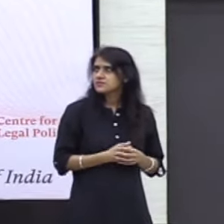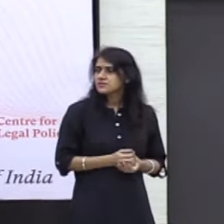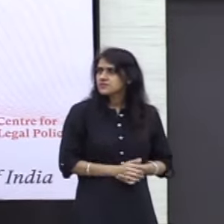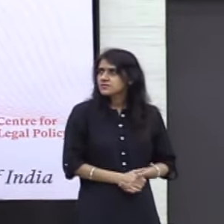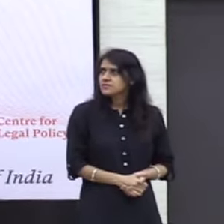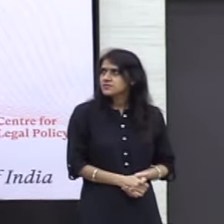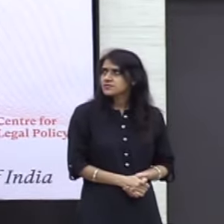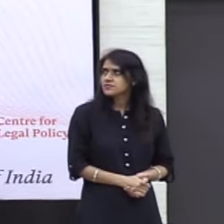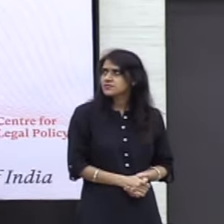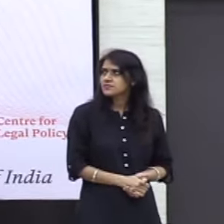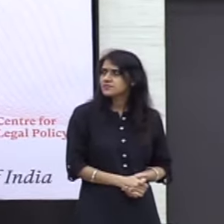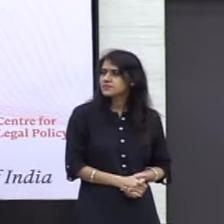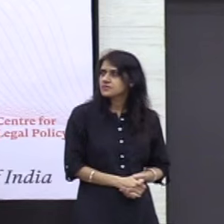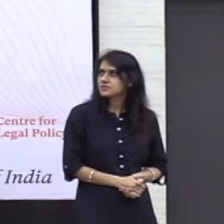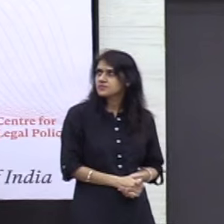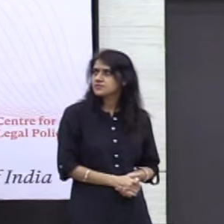Sorry.